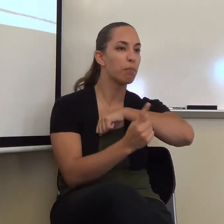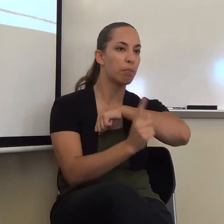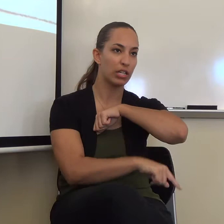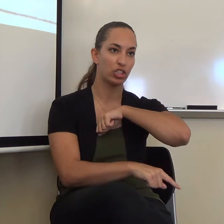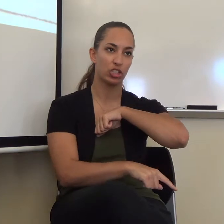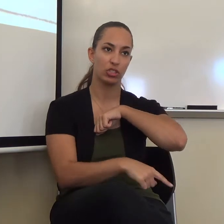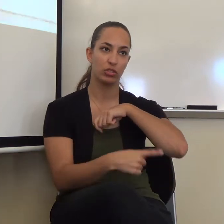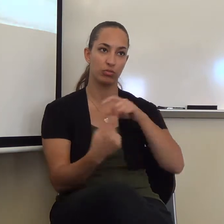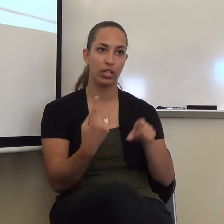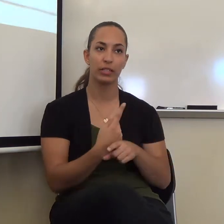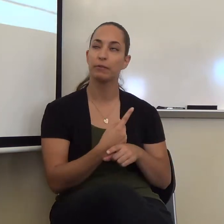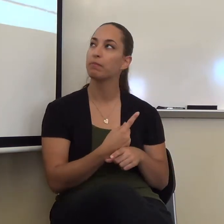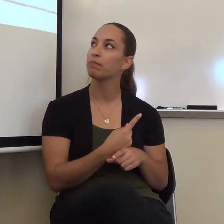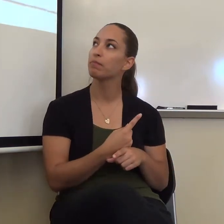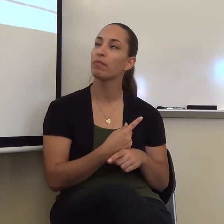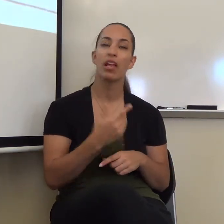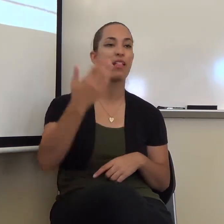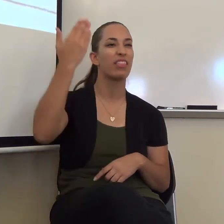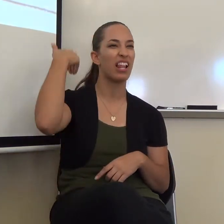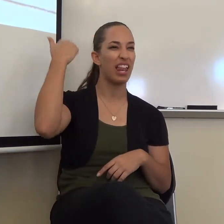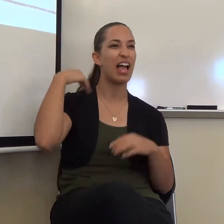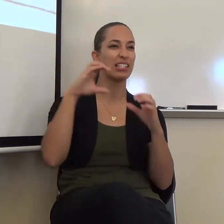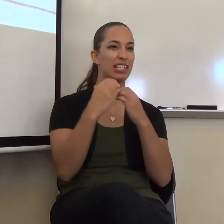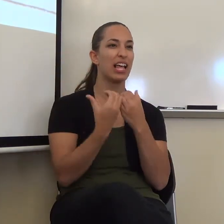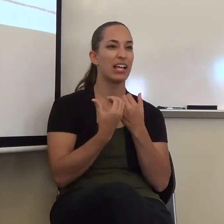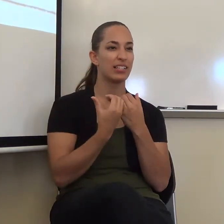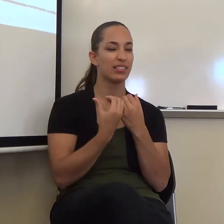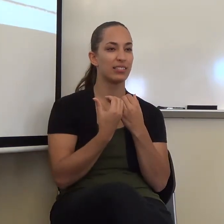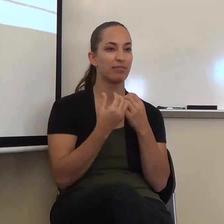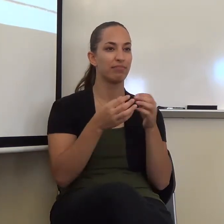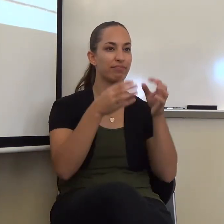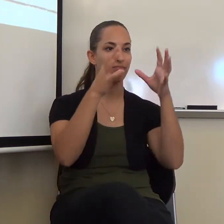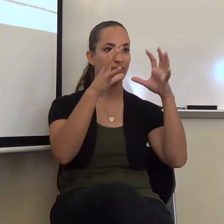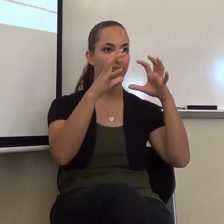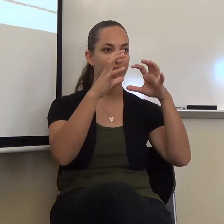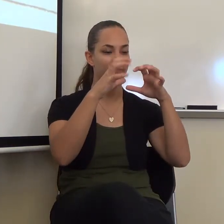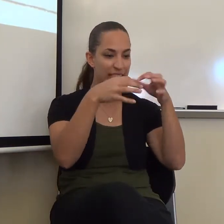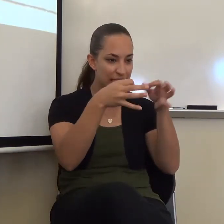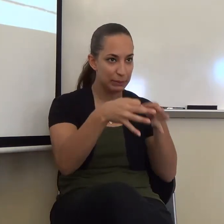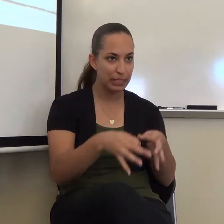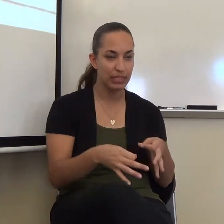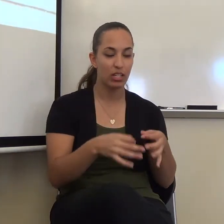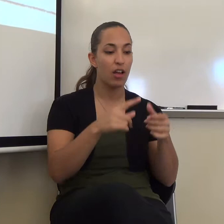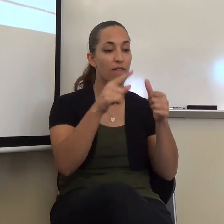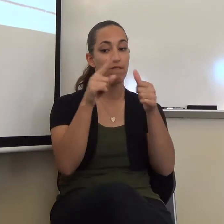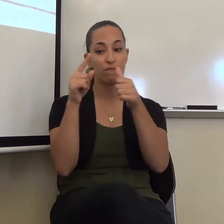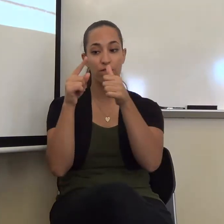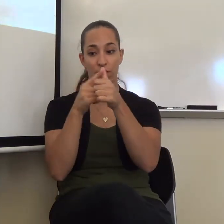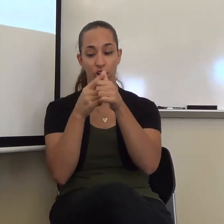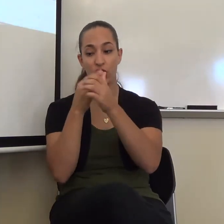last class broke this down. The first part is crime, and the second part is punishment.